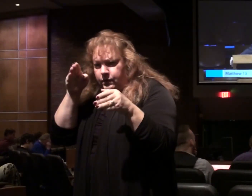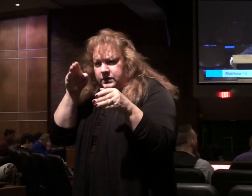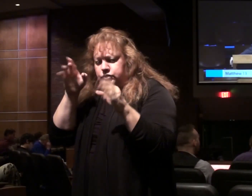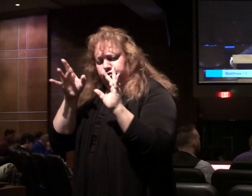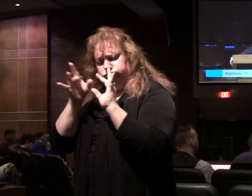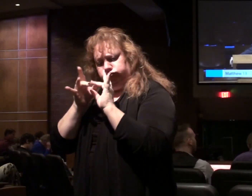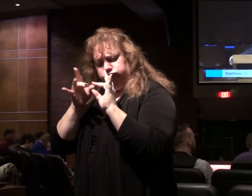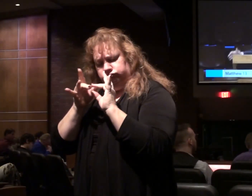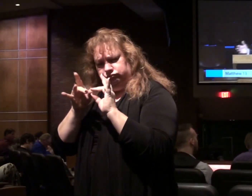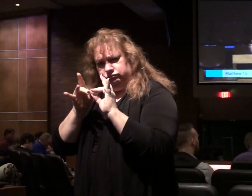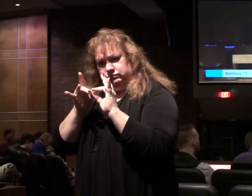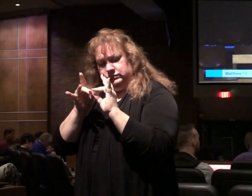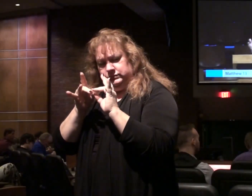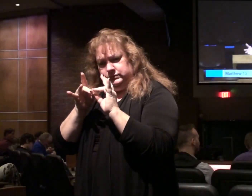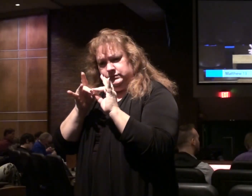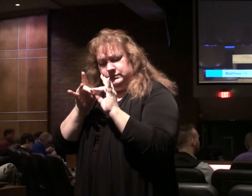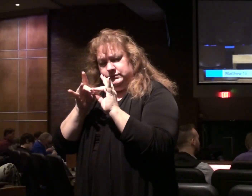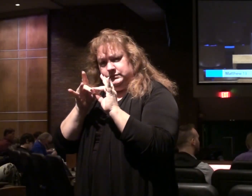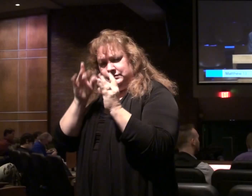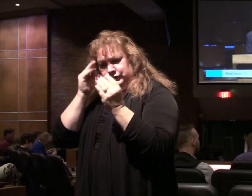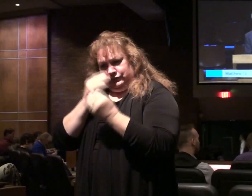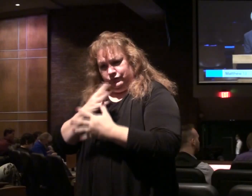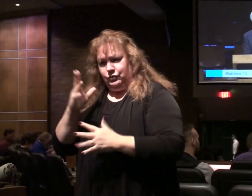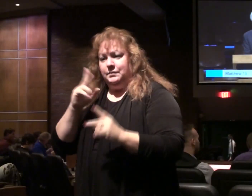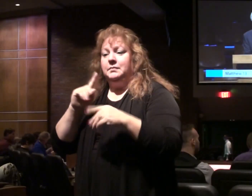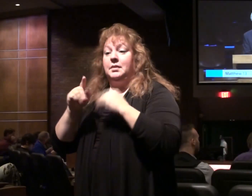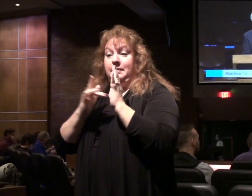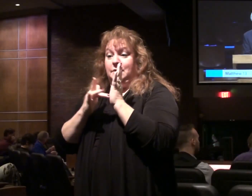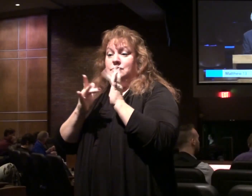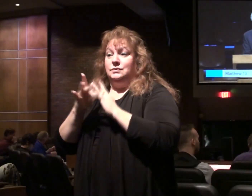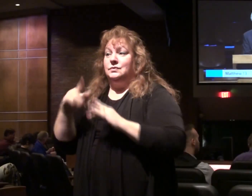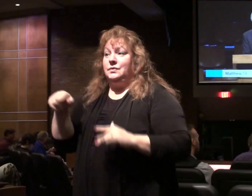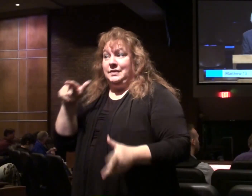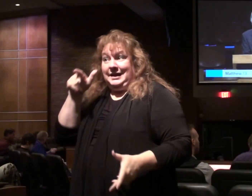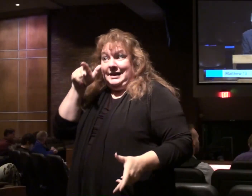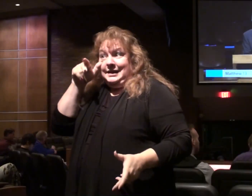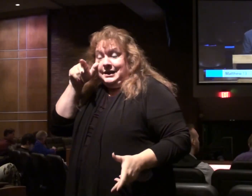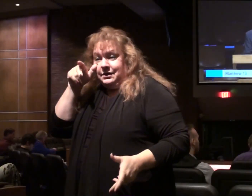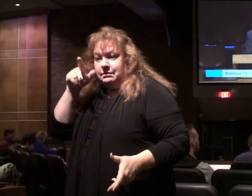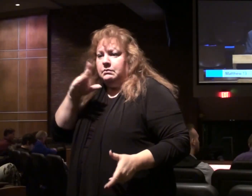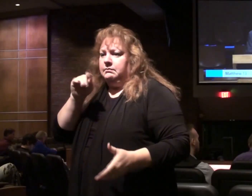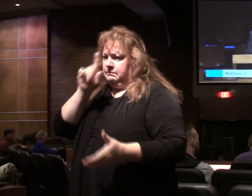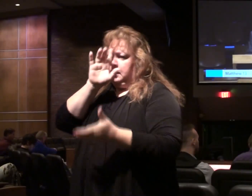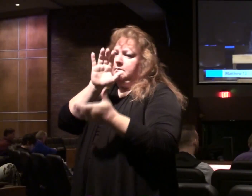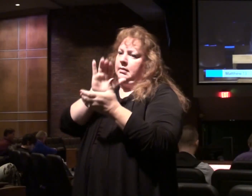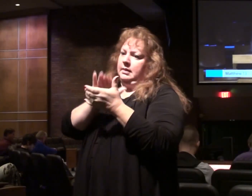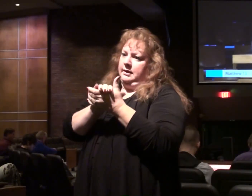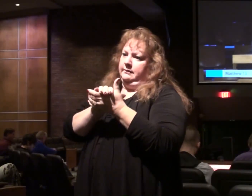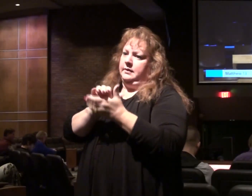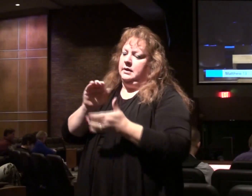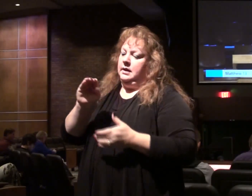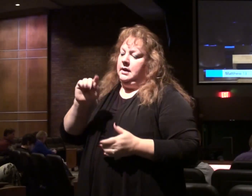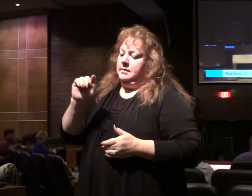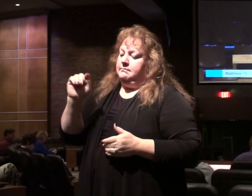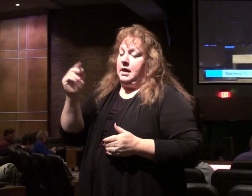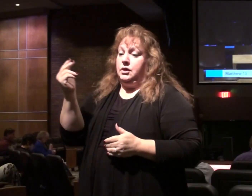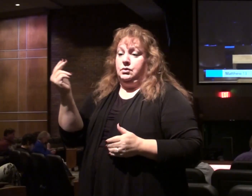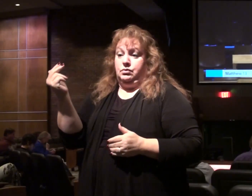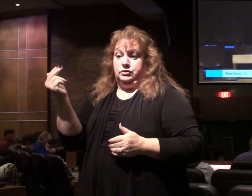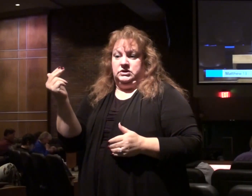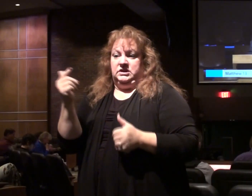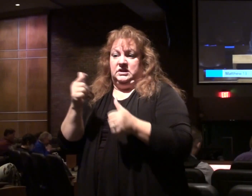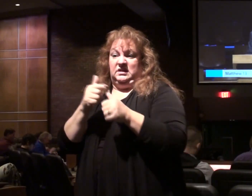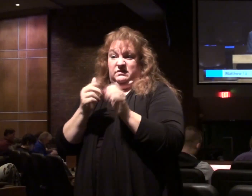lost so that they might hear and believe the Word of God. In Matthew 13, particularly this first parable where